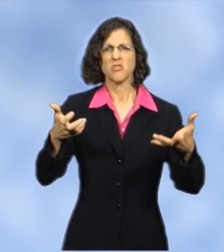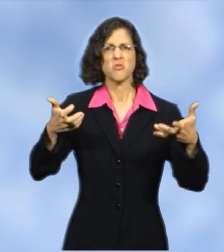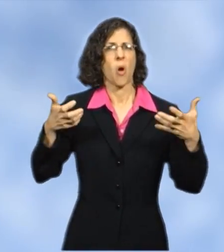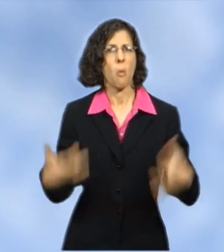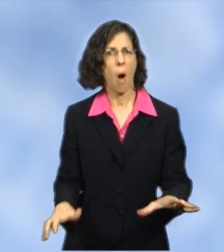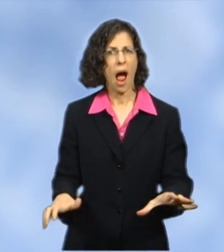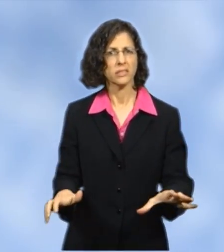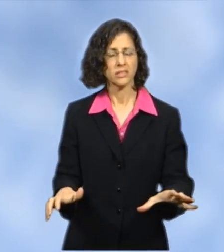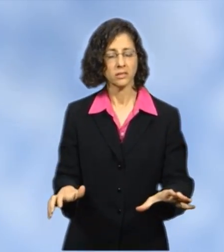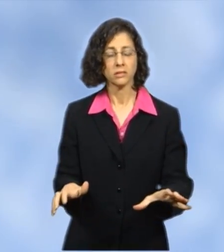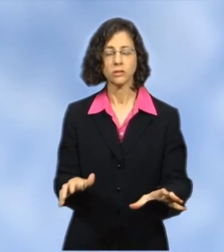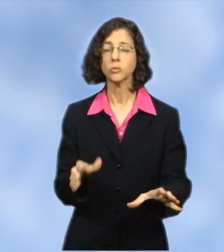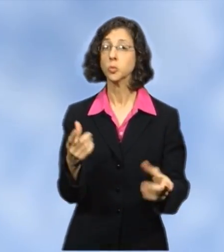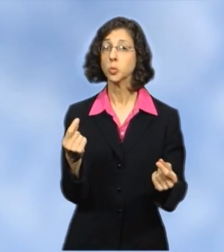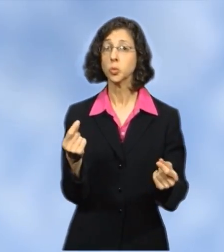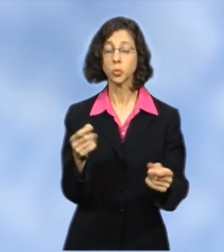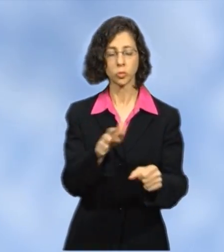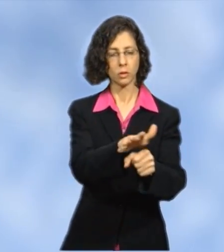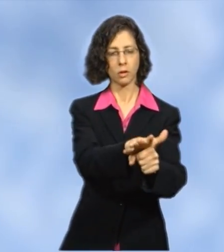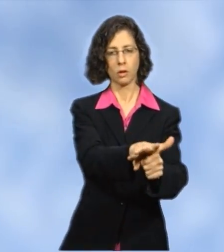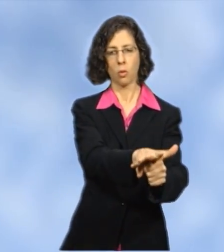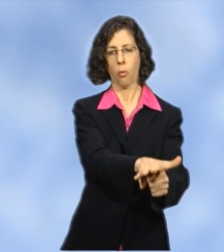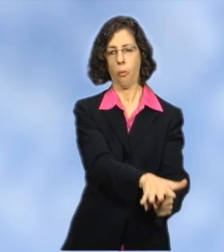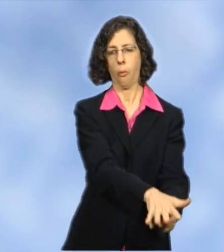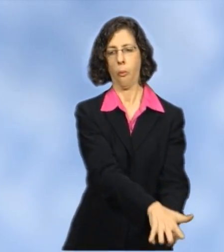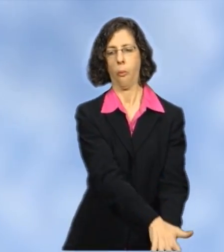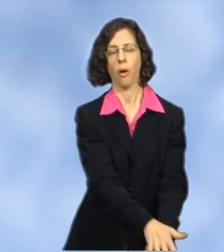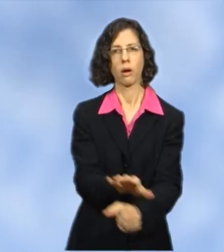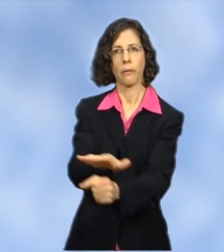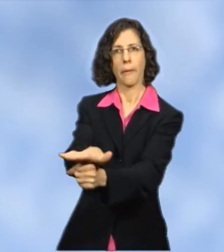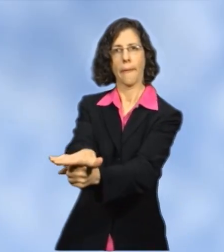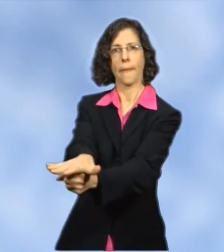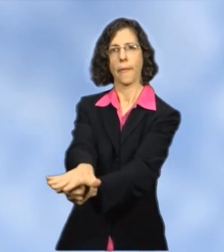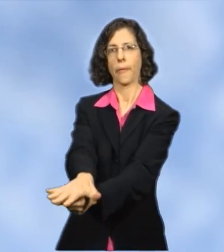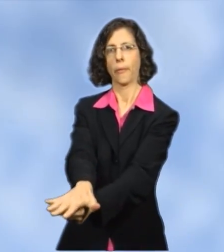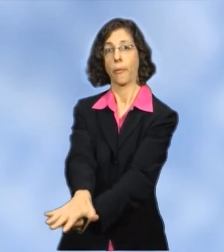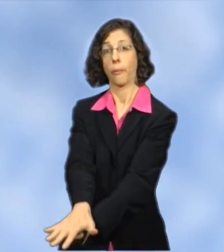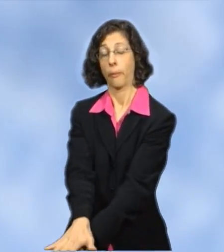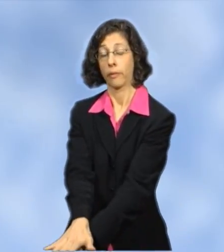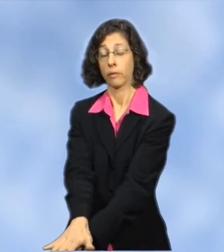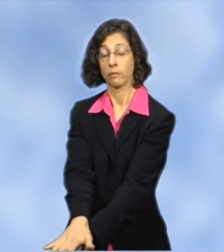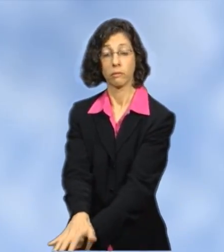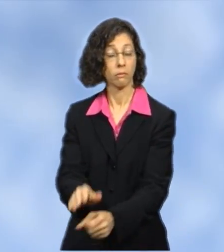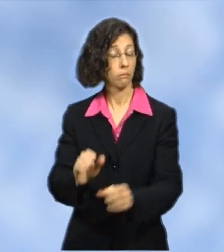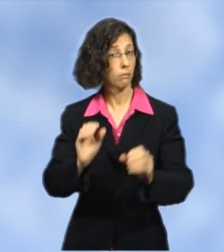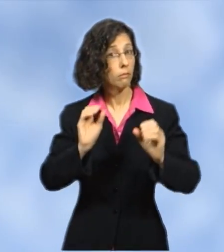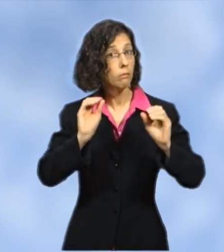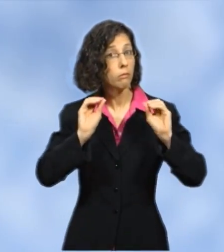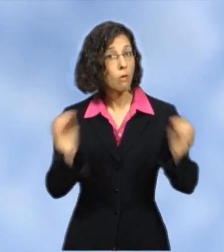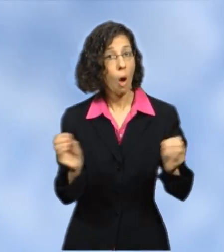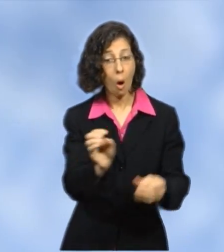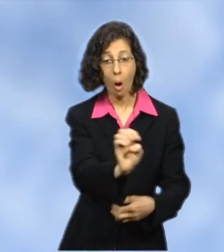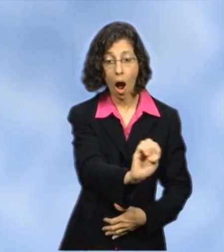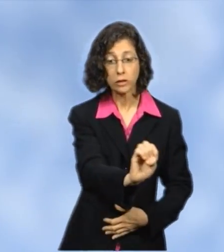the hormones they need to grow, estrogen and progesterone, by suppressing their levels in their